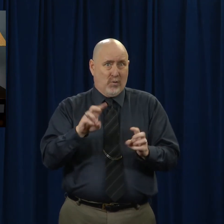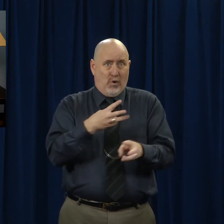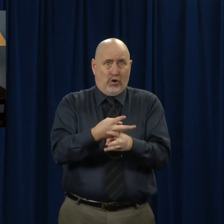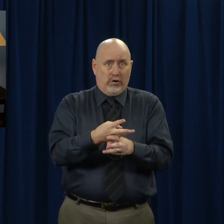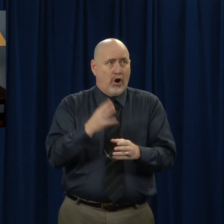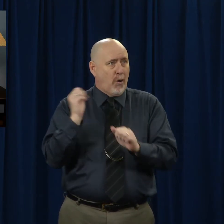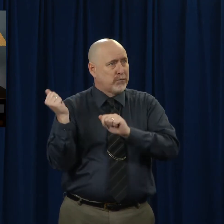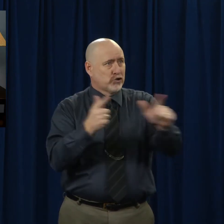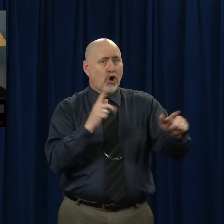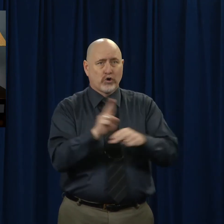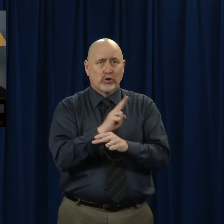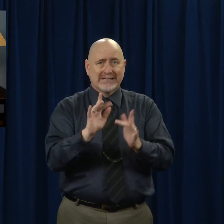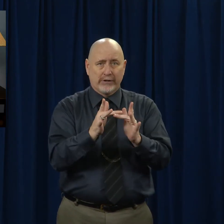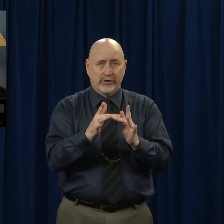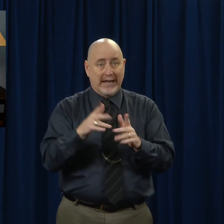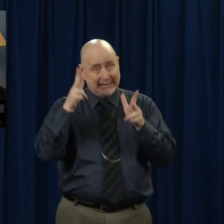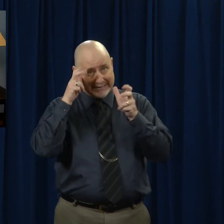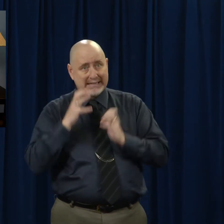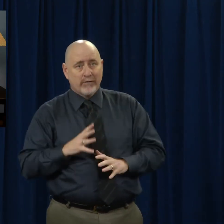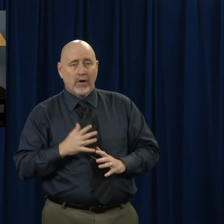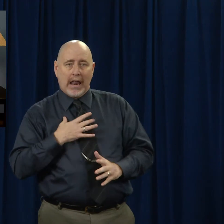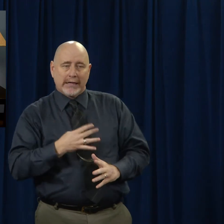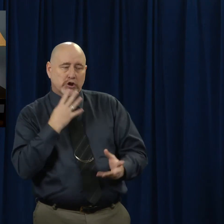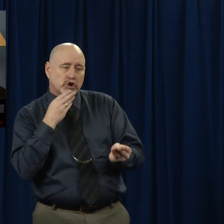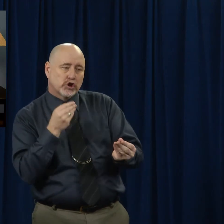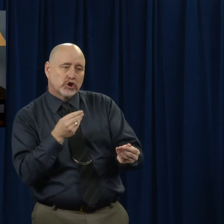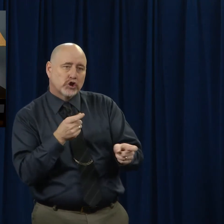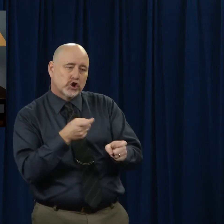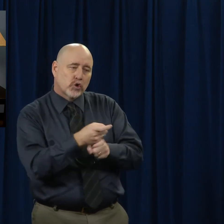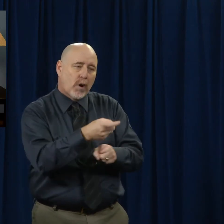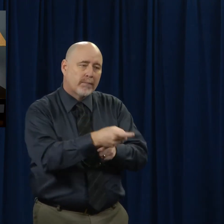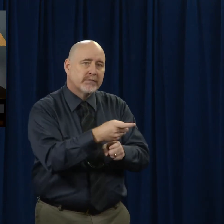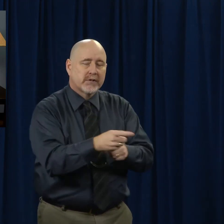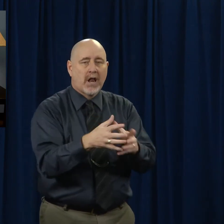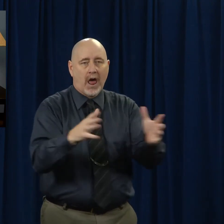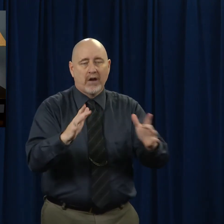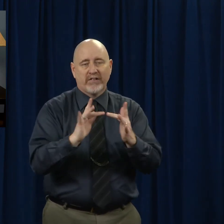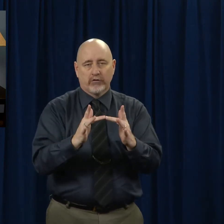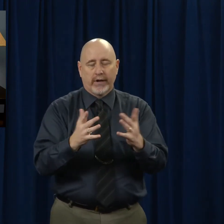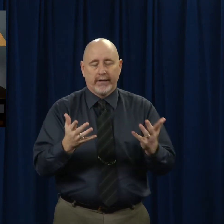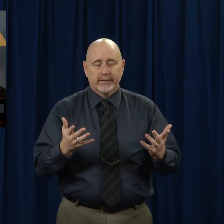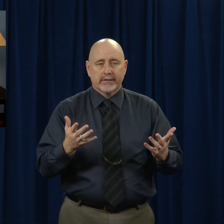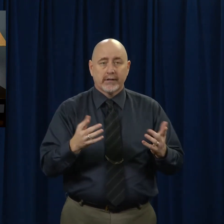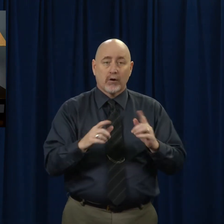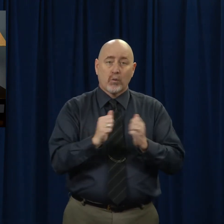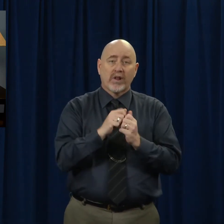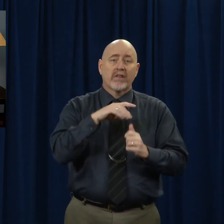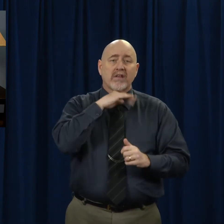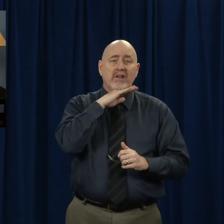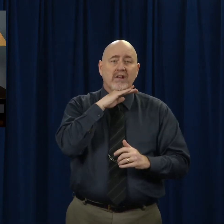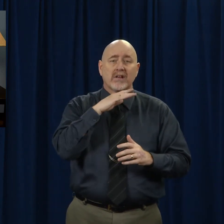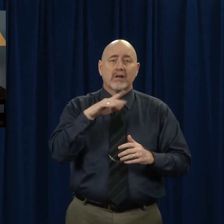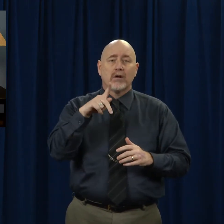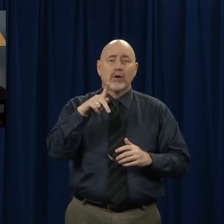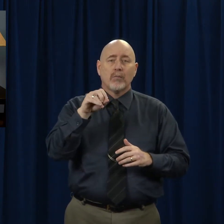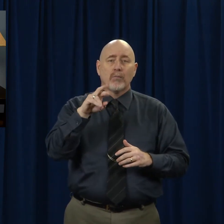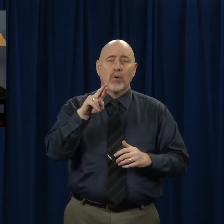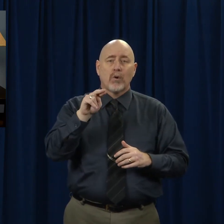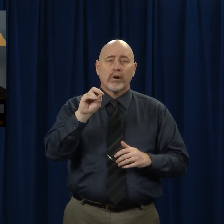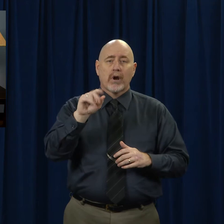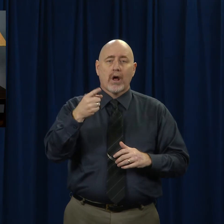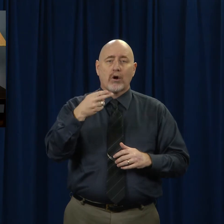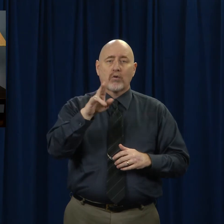internet. But of course the devil has seen fit to corrupt so much of it with pornography.